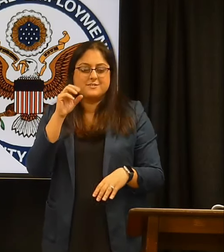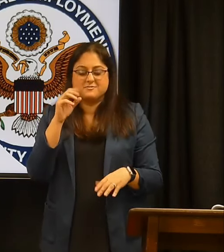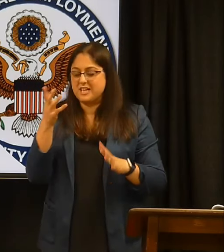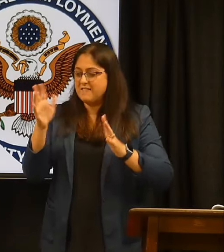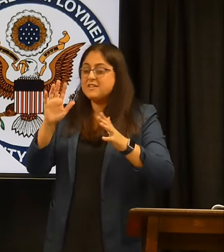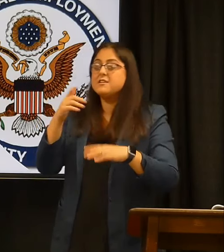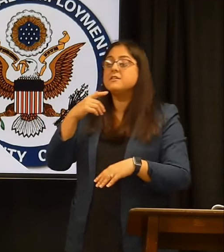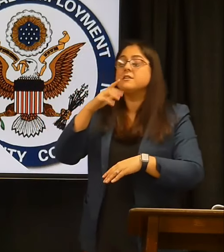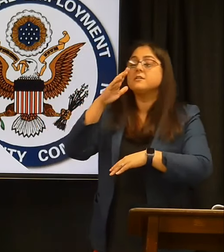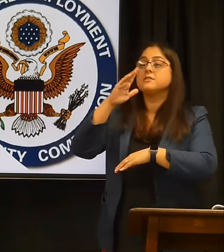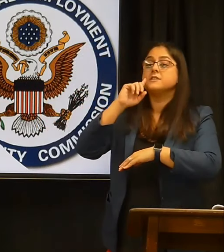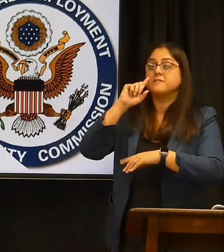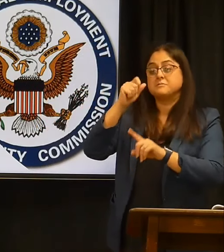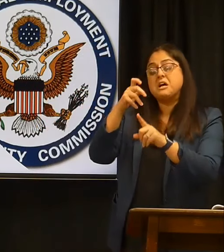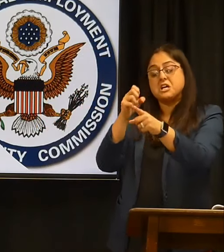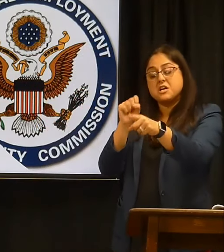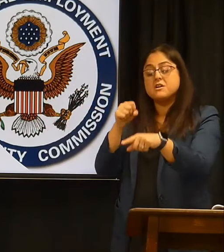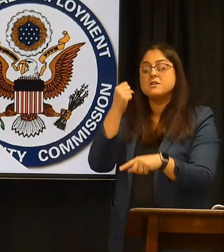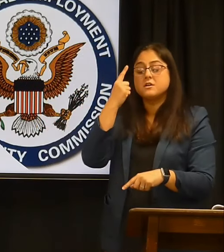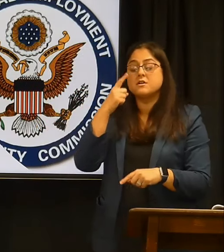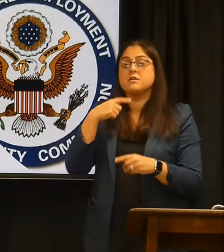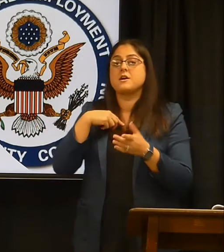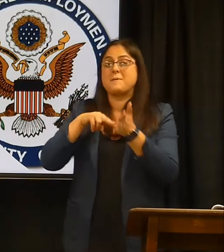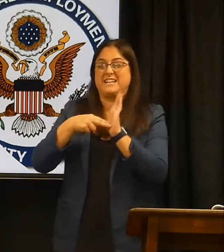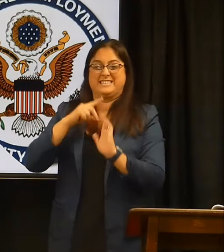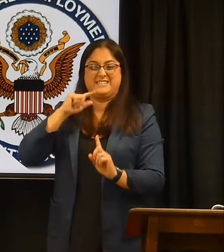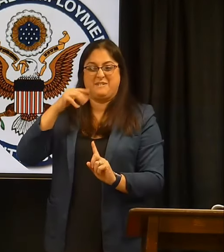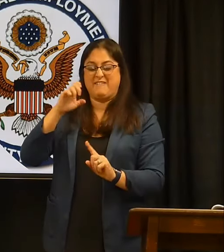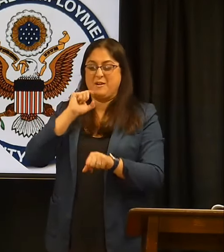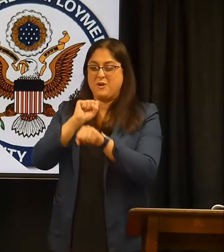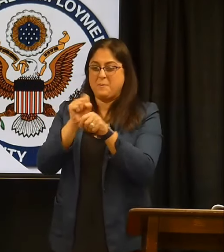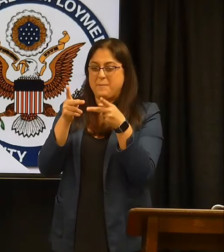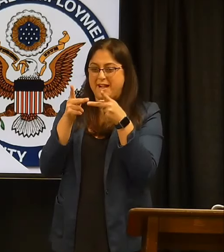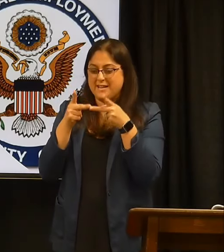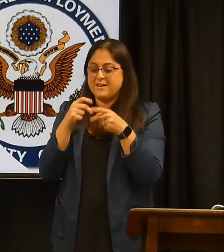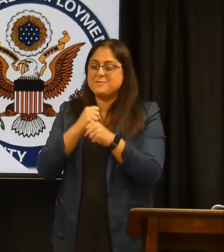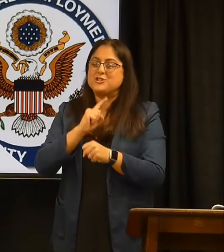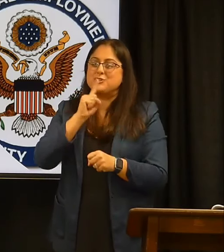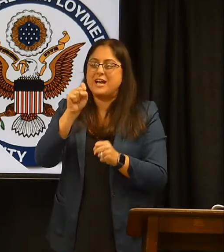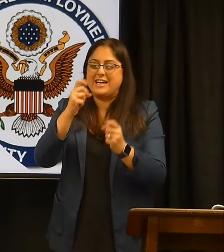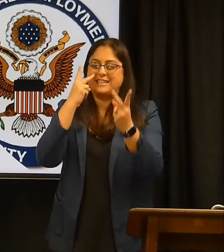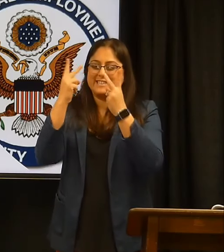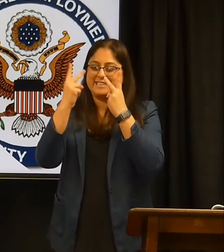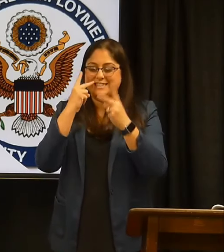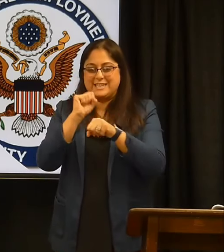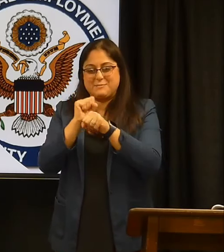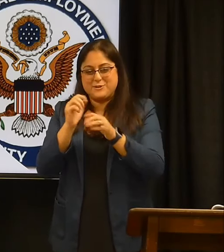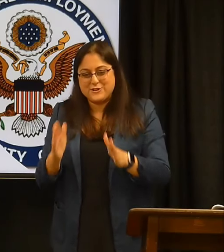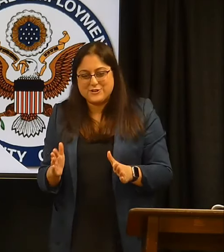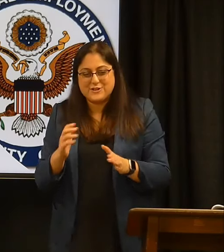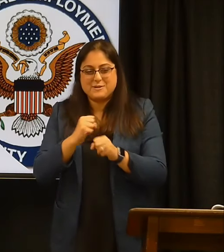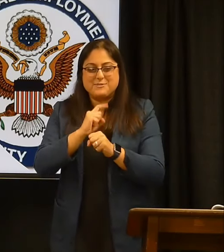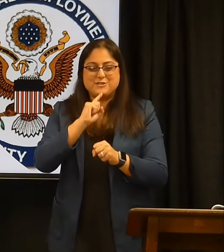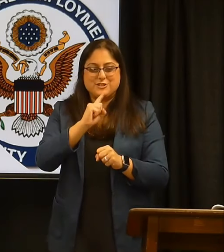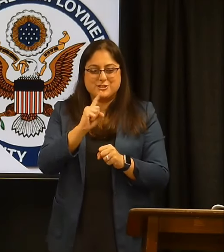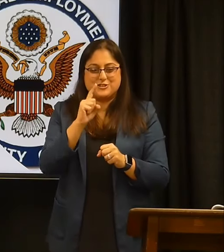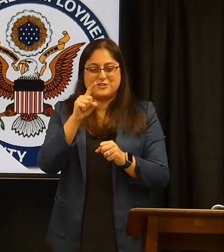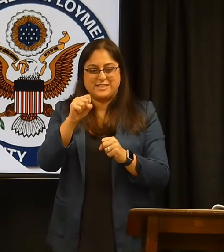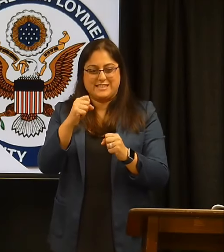so that everyone can see each other around the table. A deaf space means it's a lot